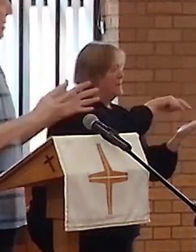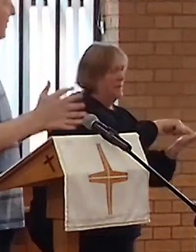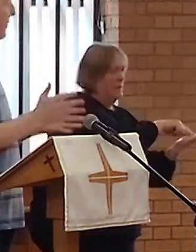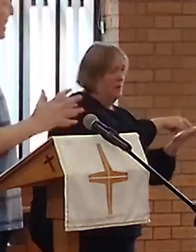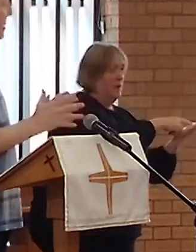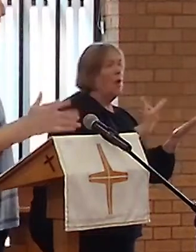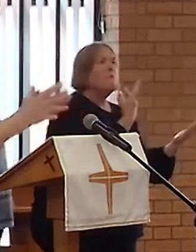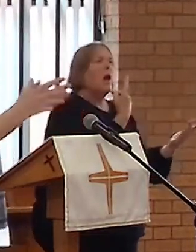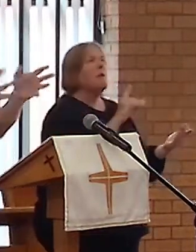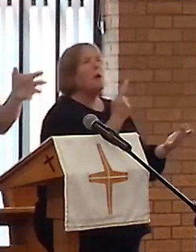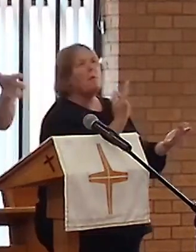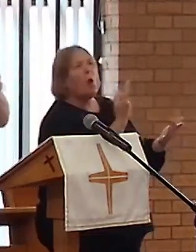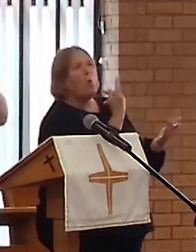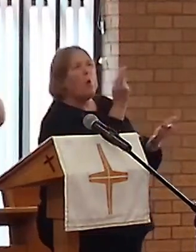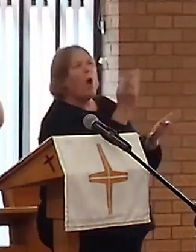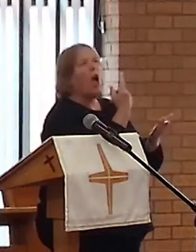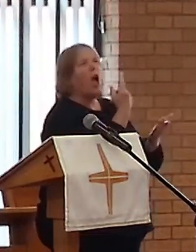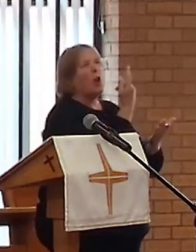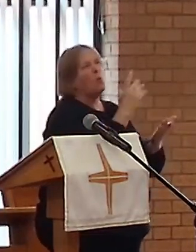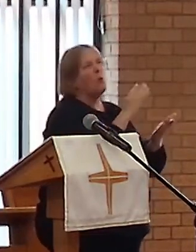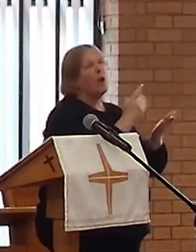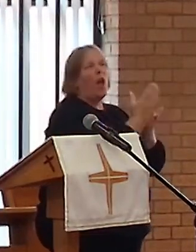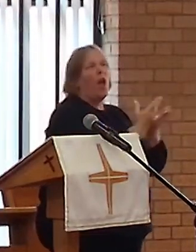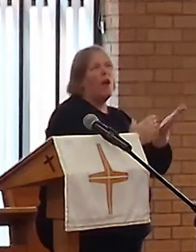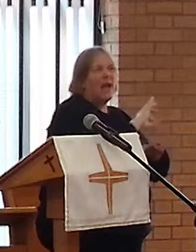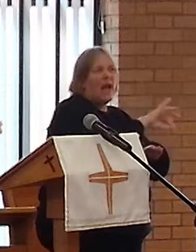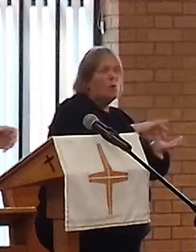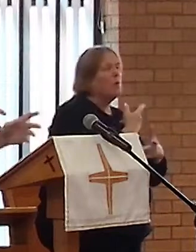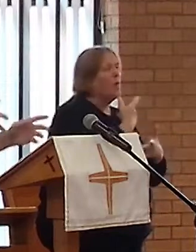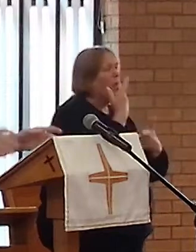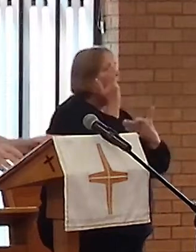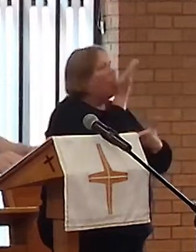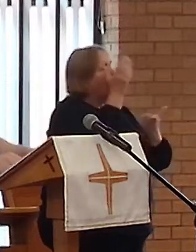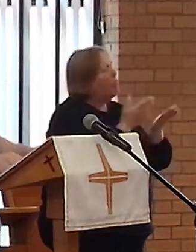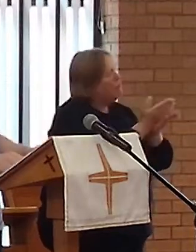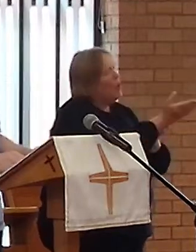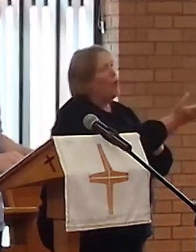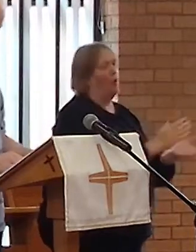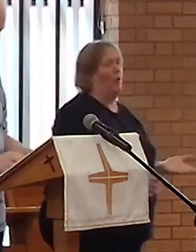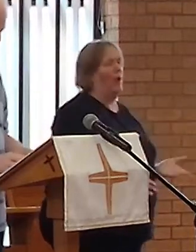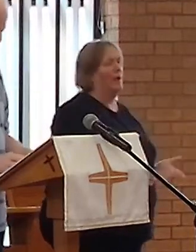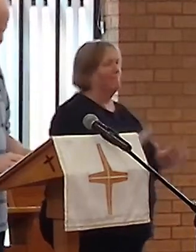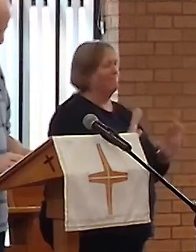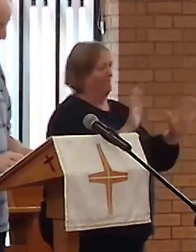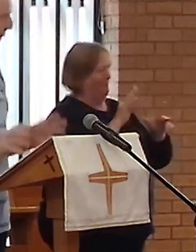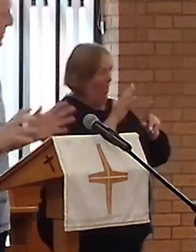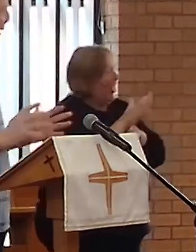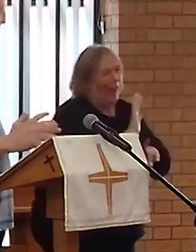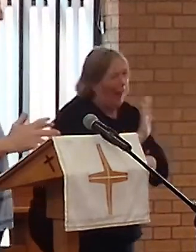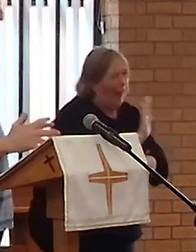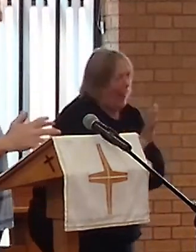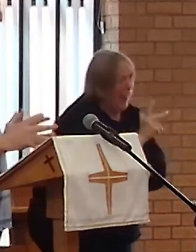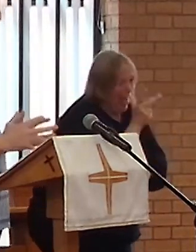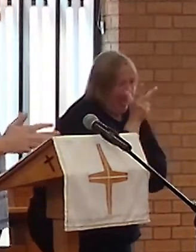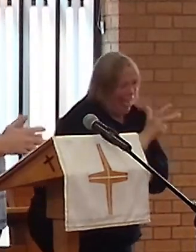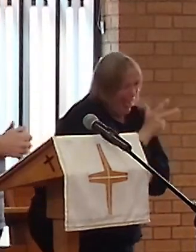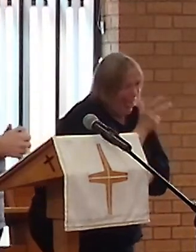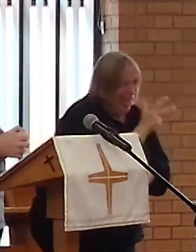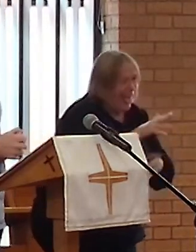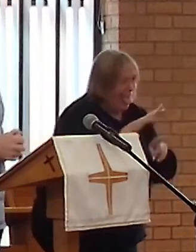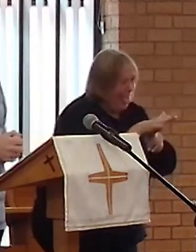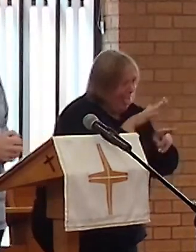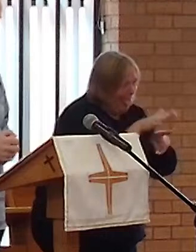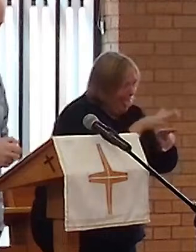half tops, I'll go through all that. It feels like we need at least that to do